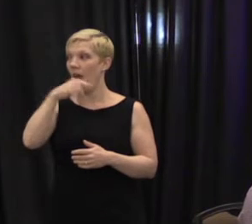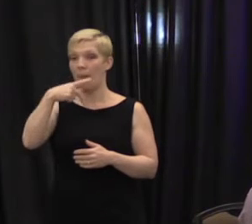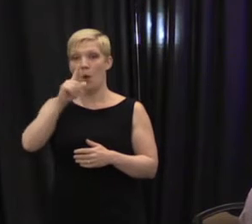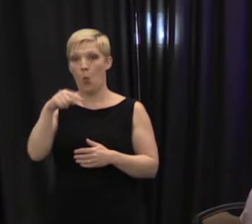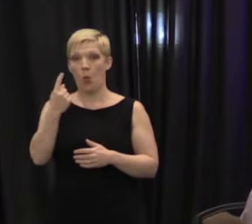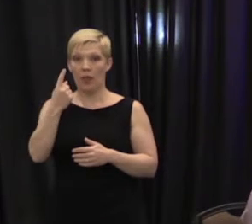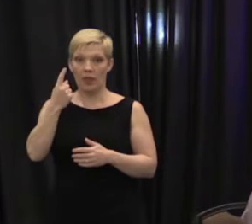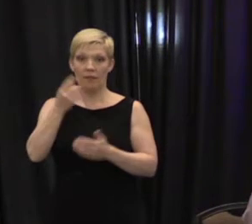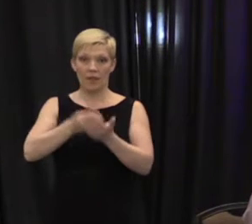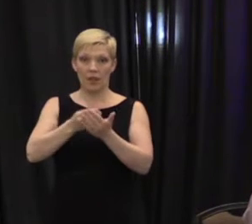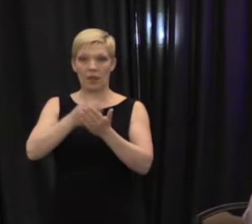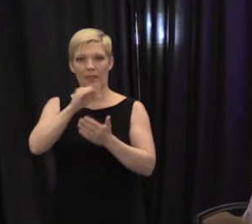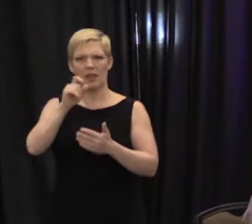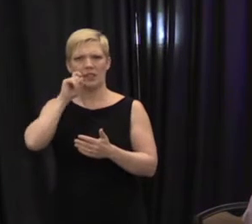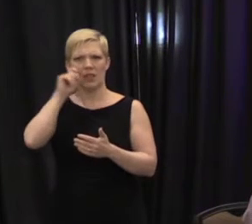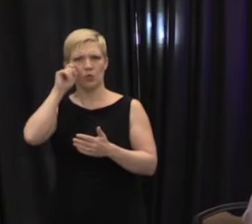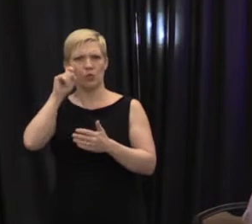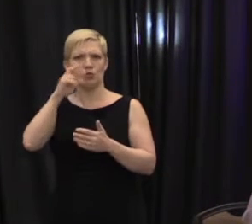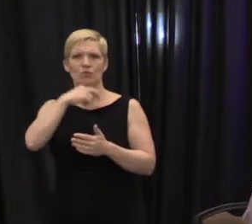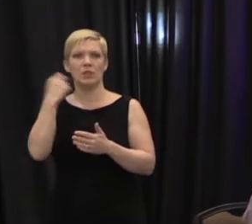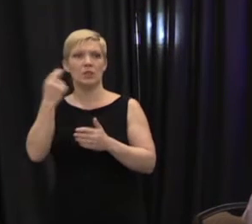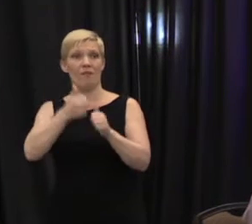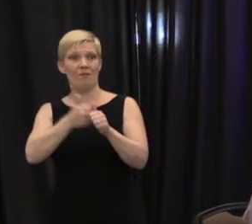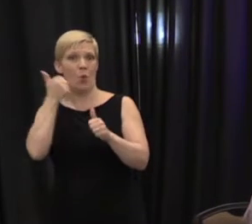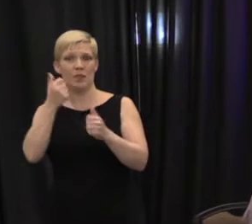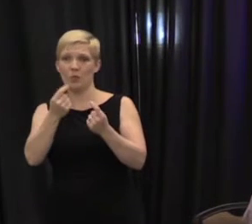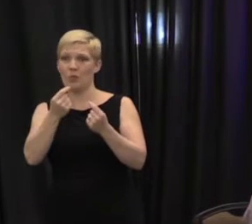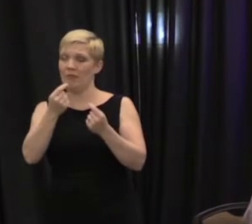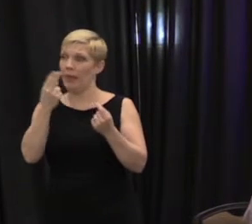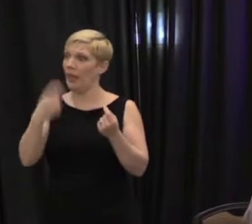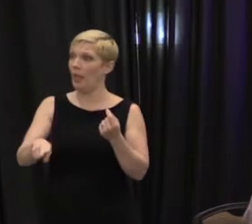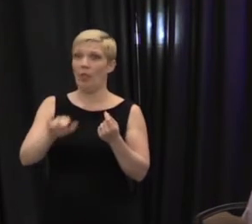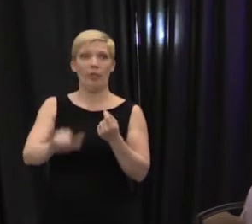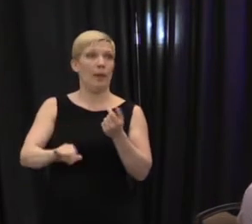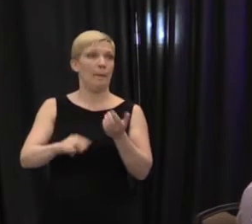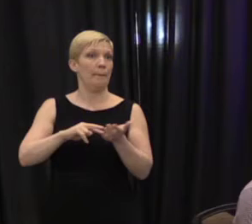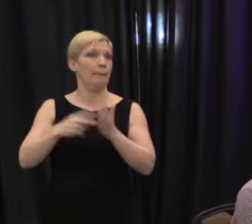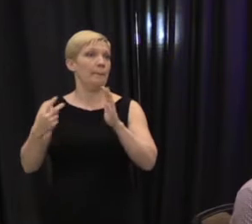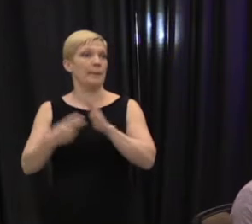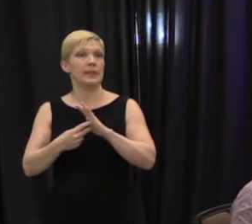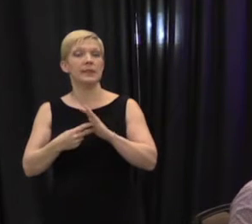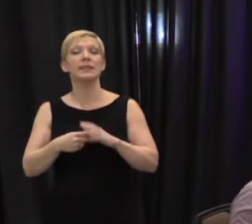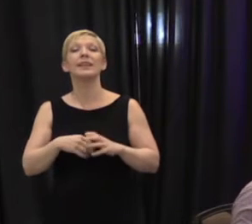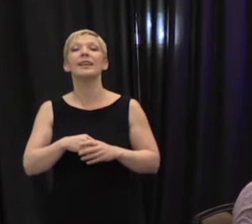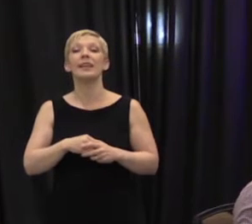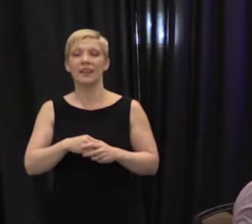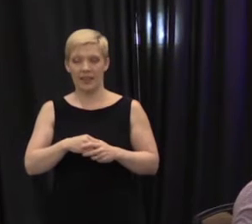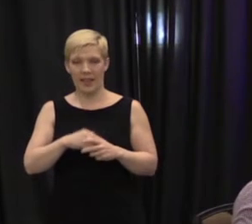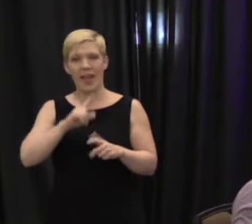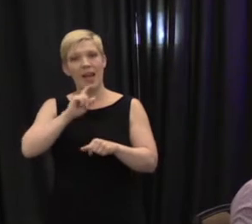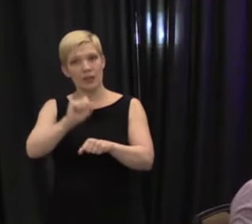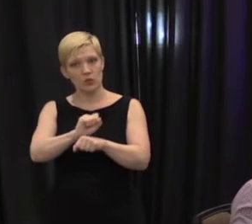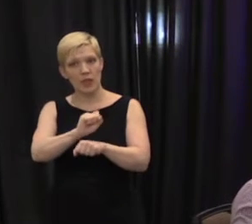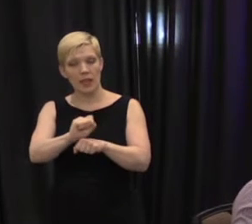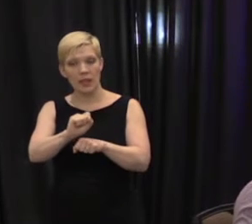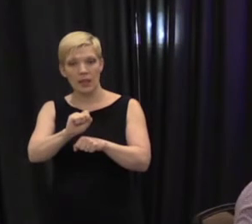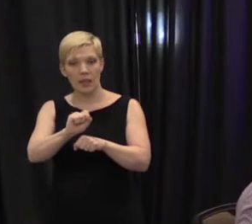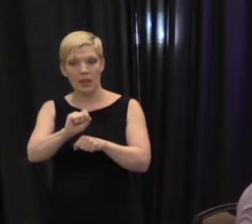being reframed as sexual risk avoidance, which whatever the hell that means, like to actually